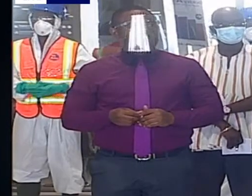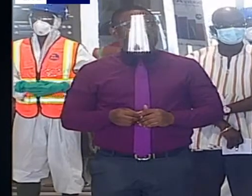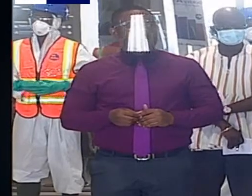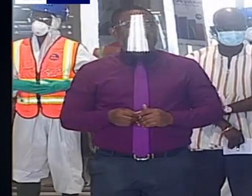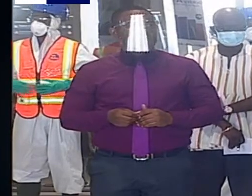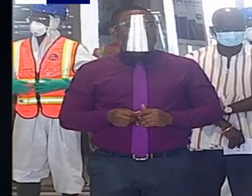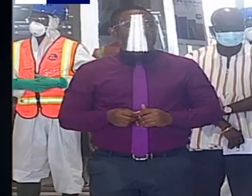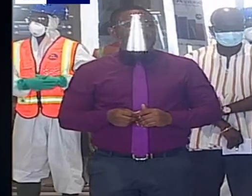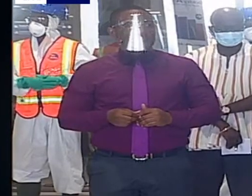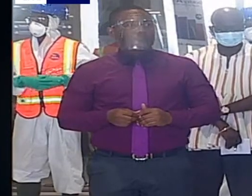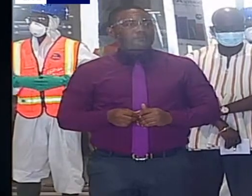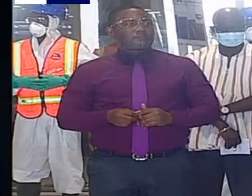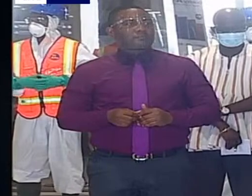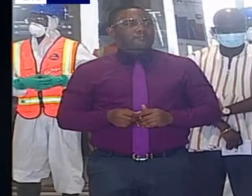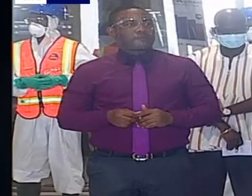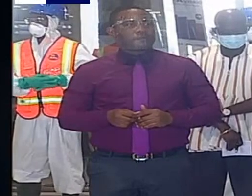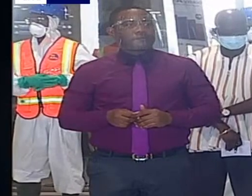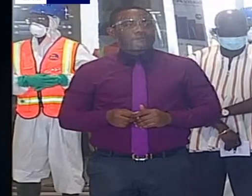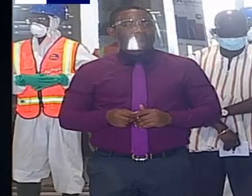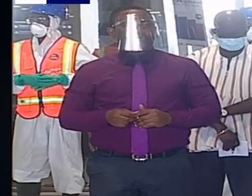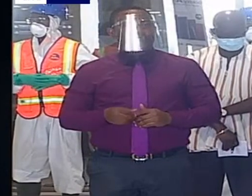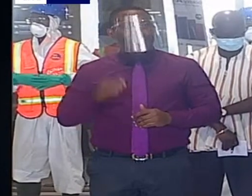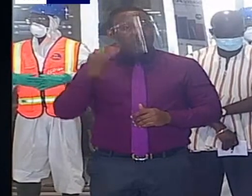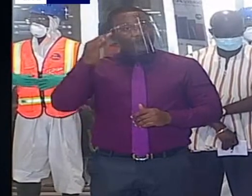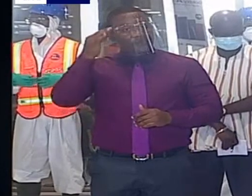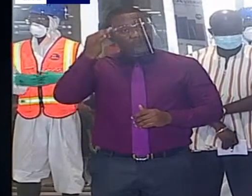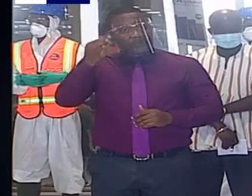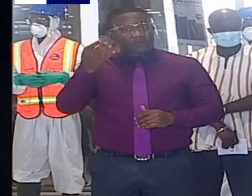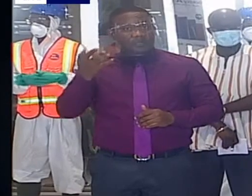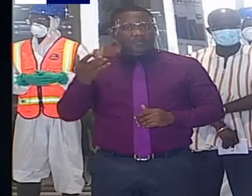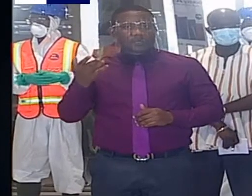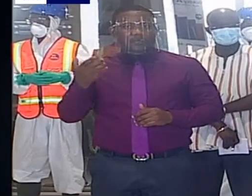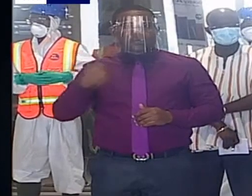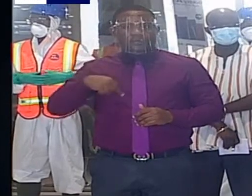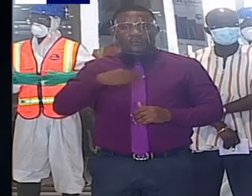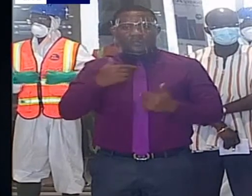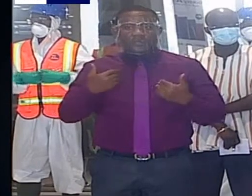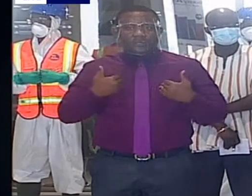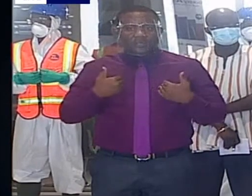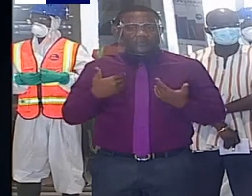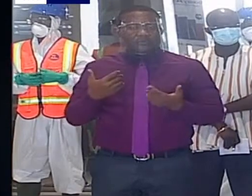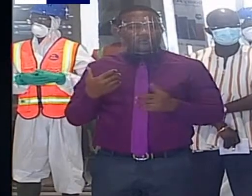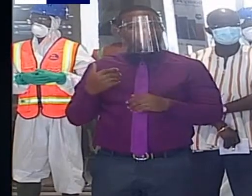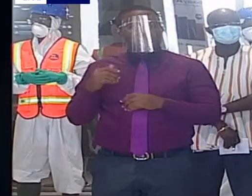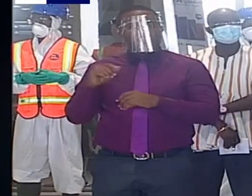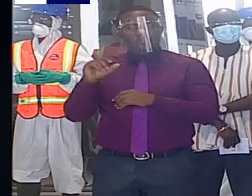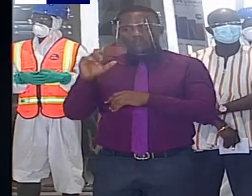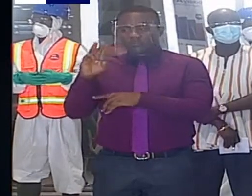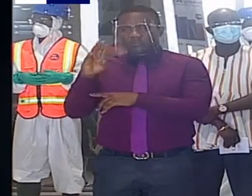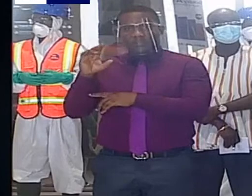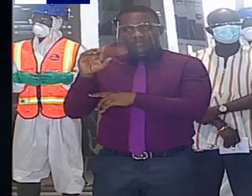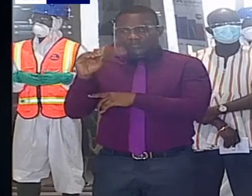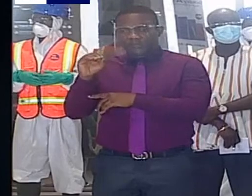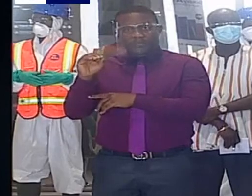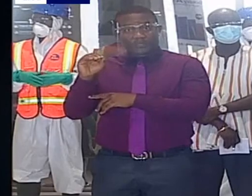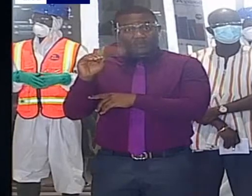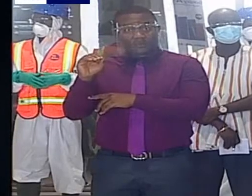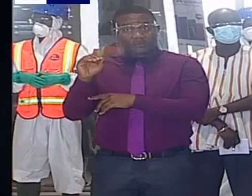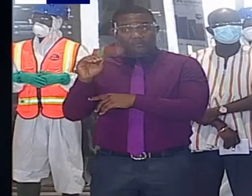In the solution that you'll see in the future, we have 70 sample taking